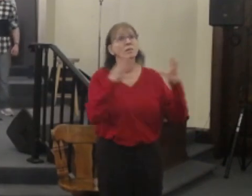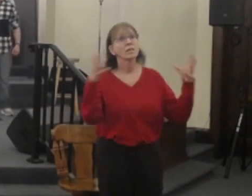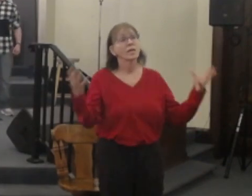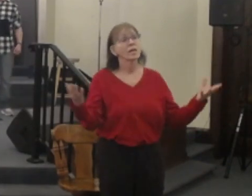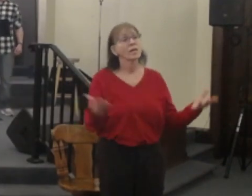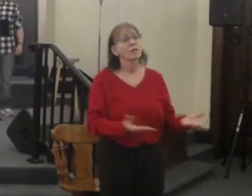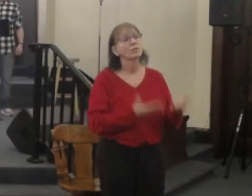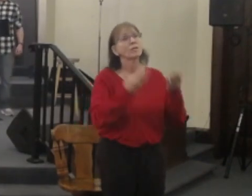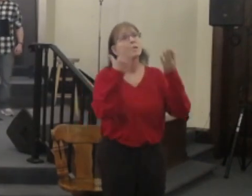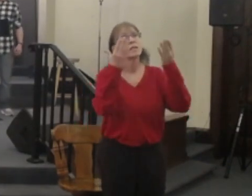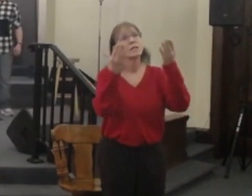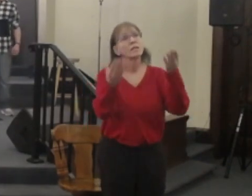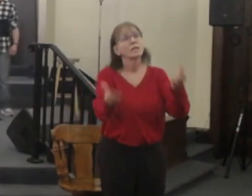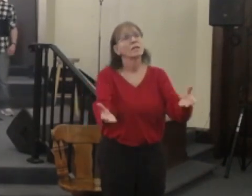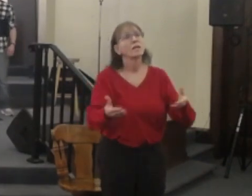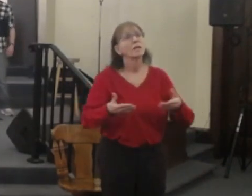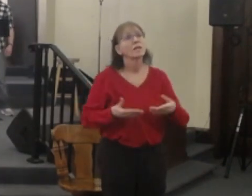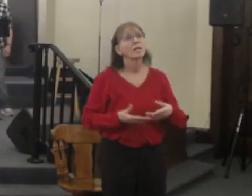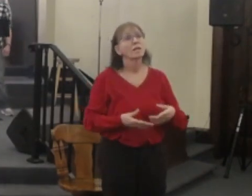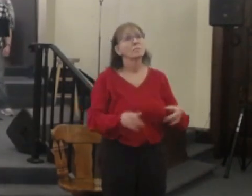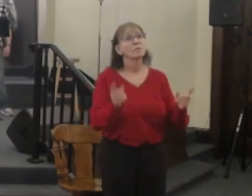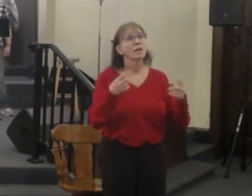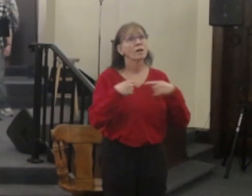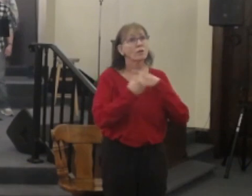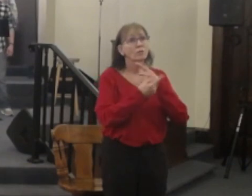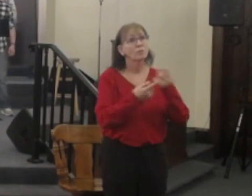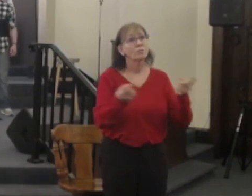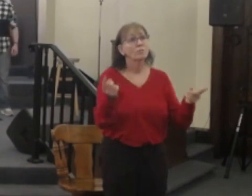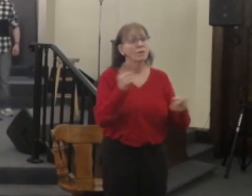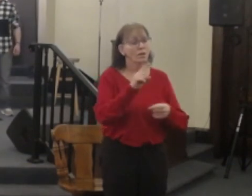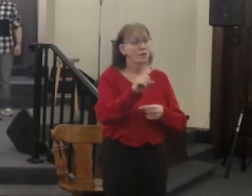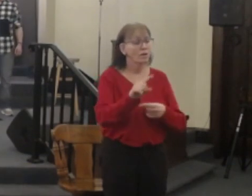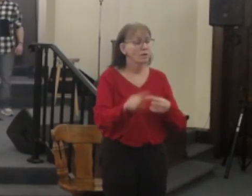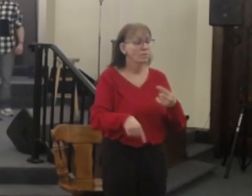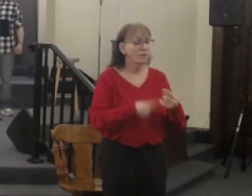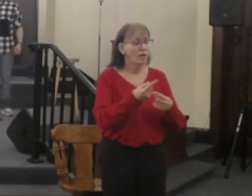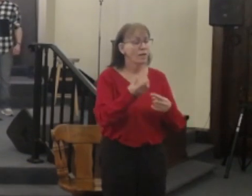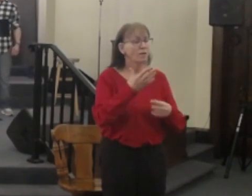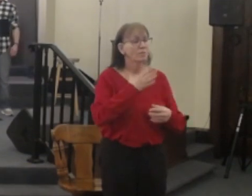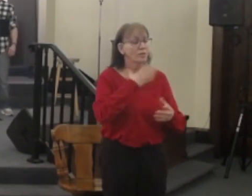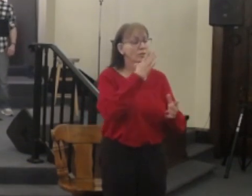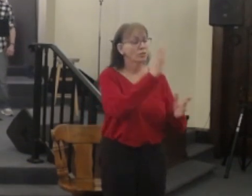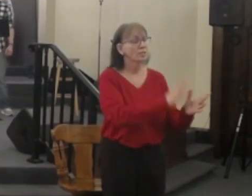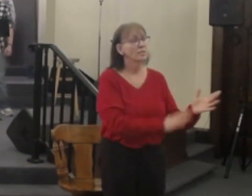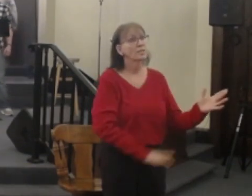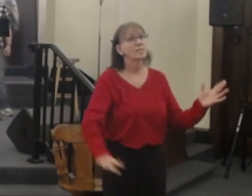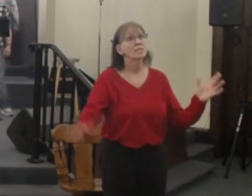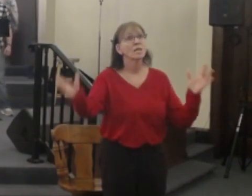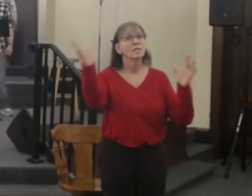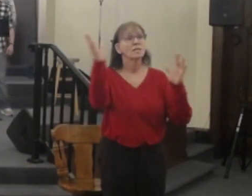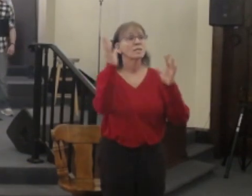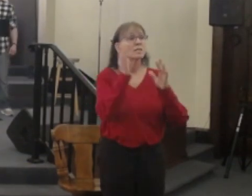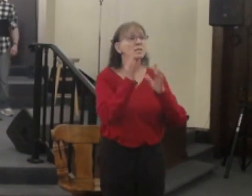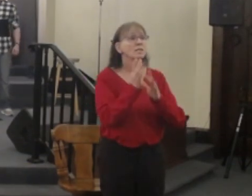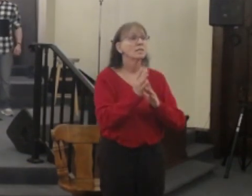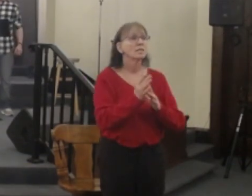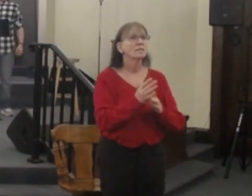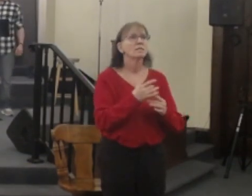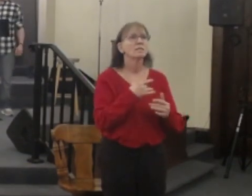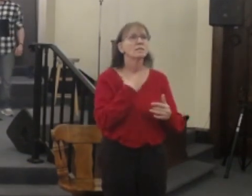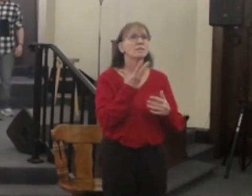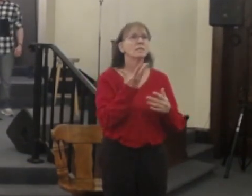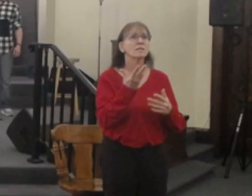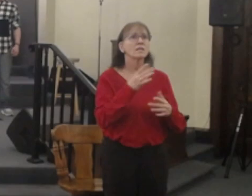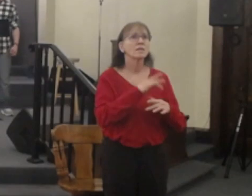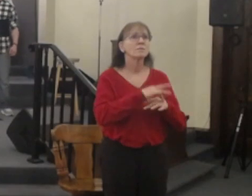to carry? Let me tell you about my Jesus. Do you feel that empty feeling?